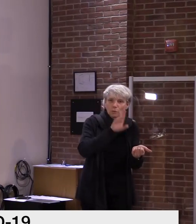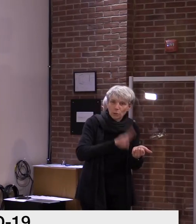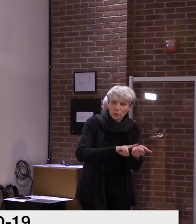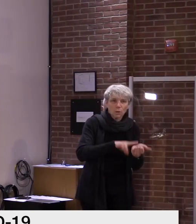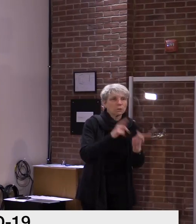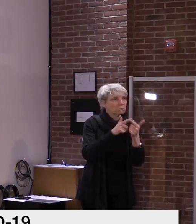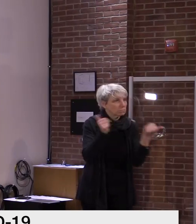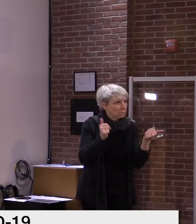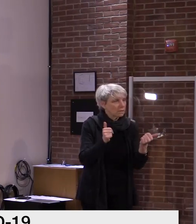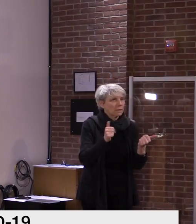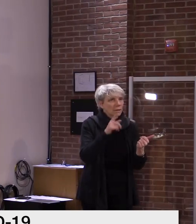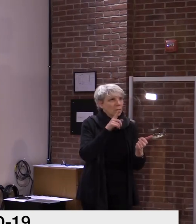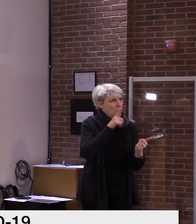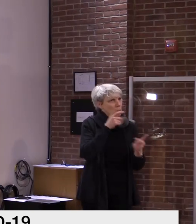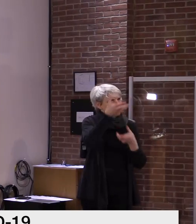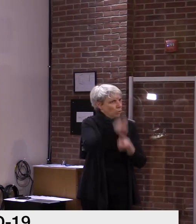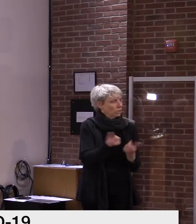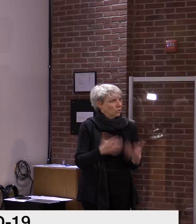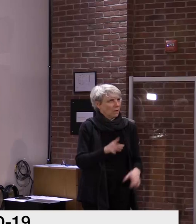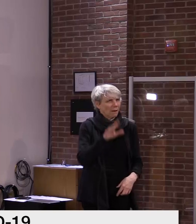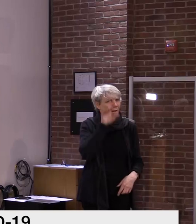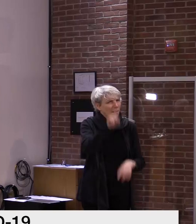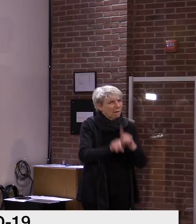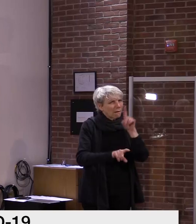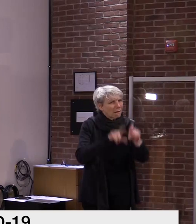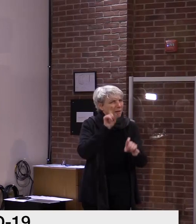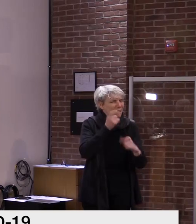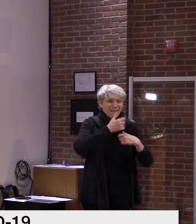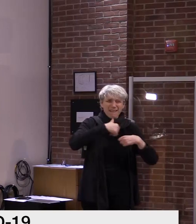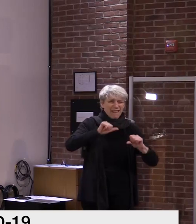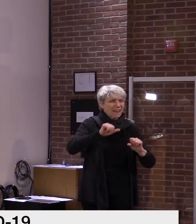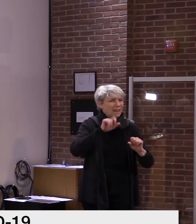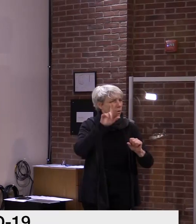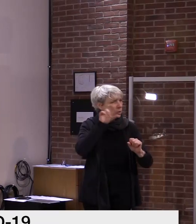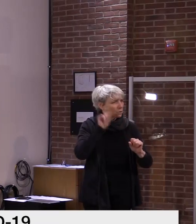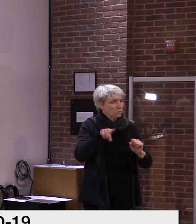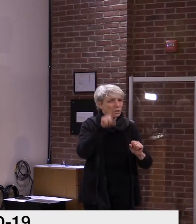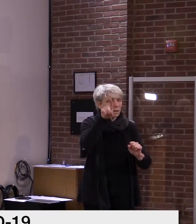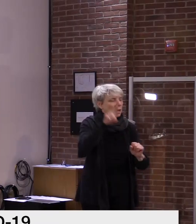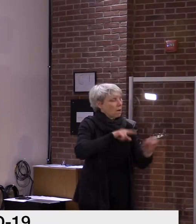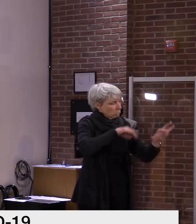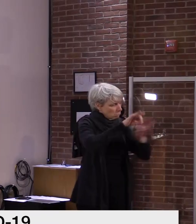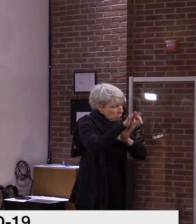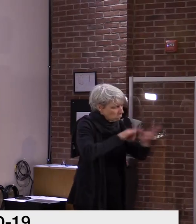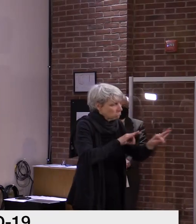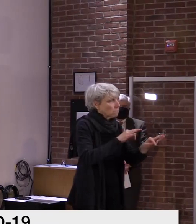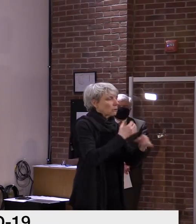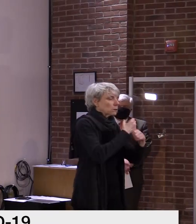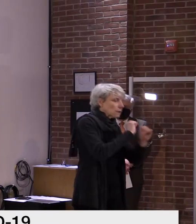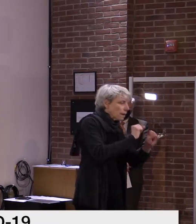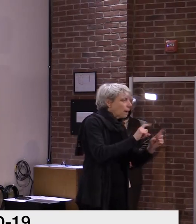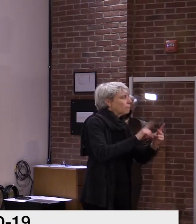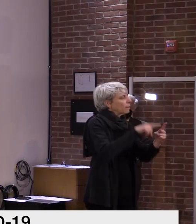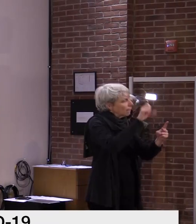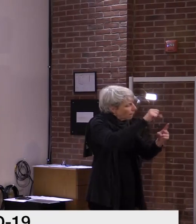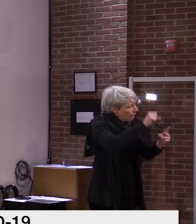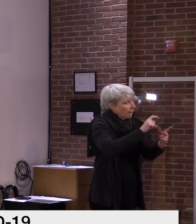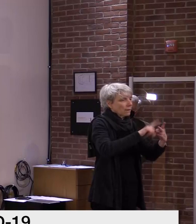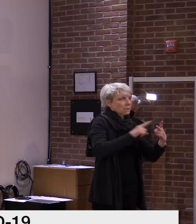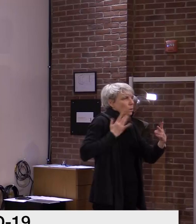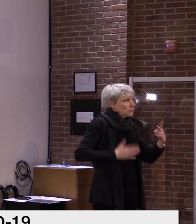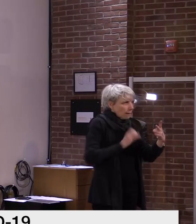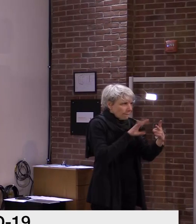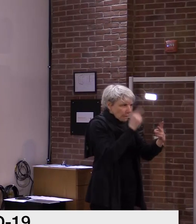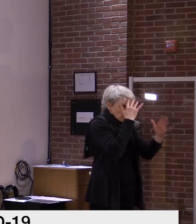your health, and they are there to give you the information you need about safety, side effects, vaccine type, and